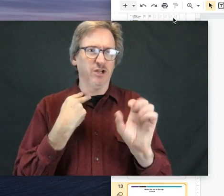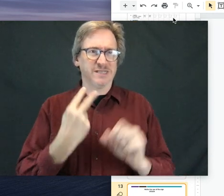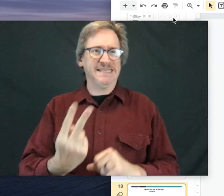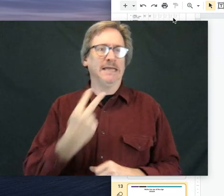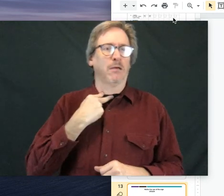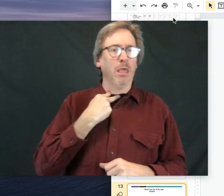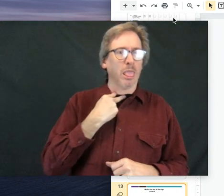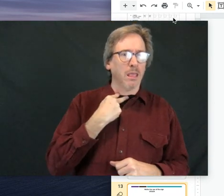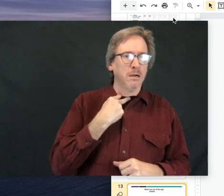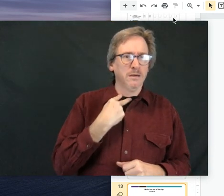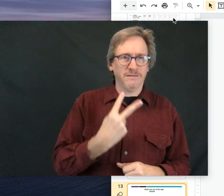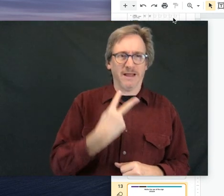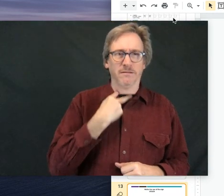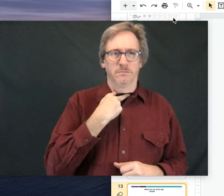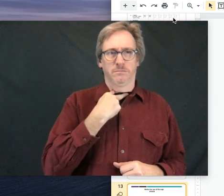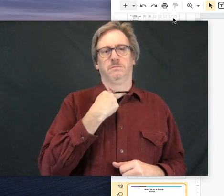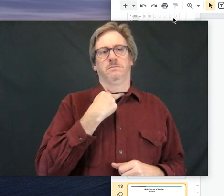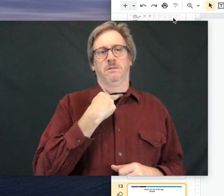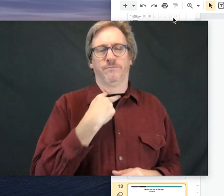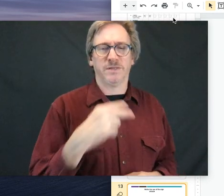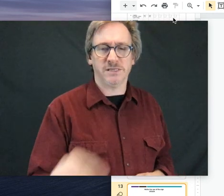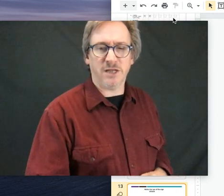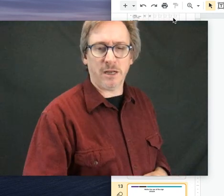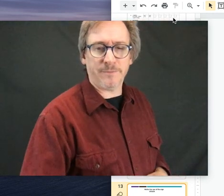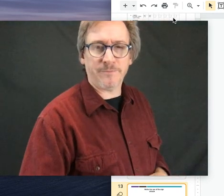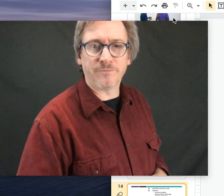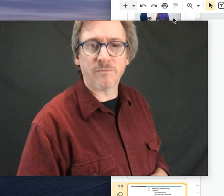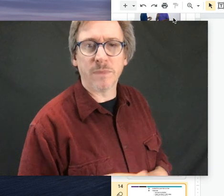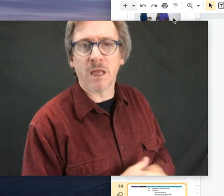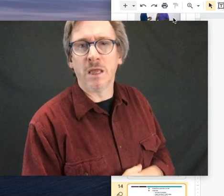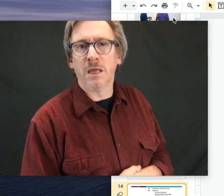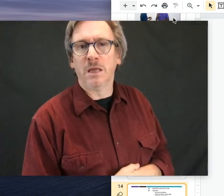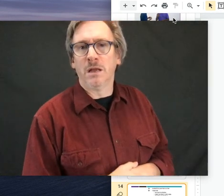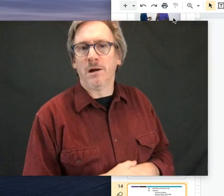but you'll see that stuck.